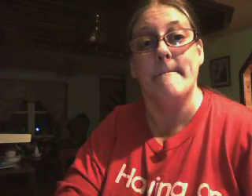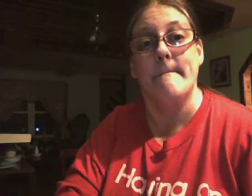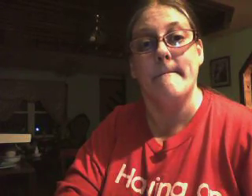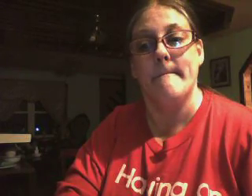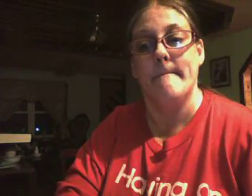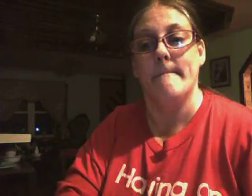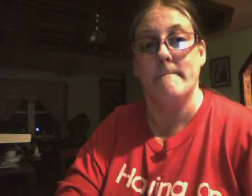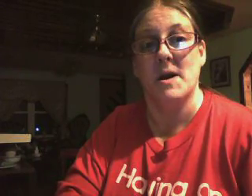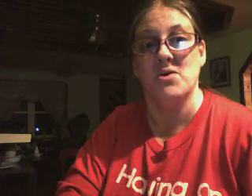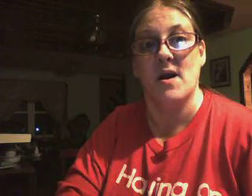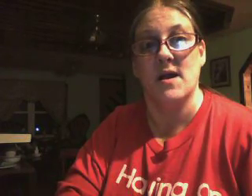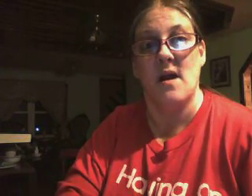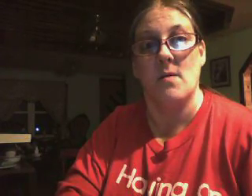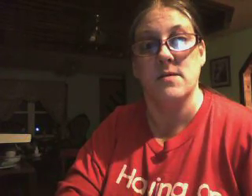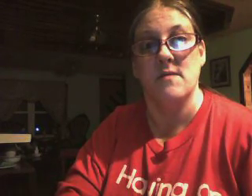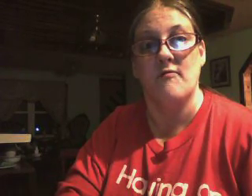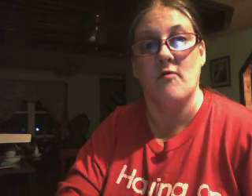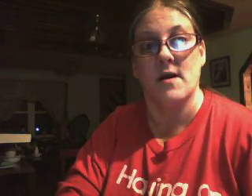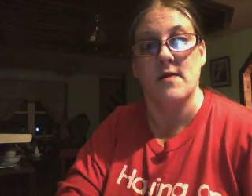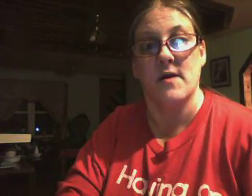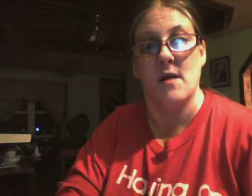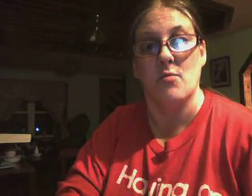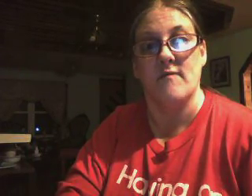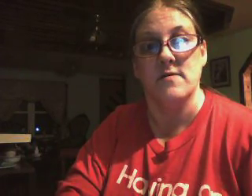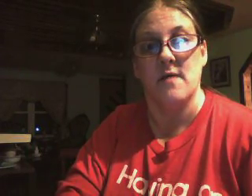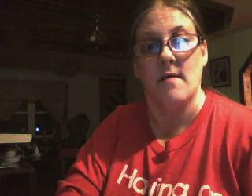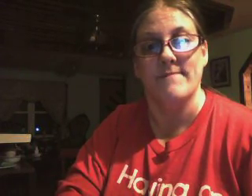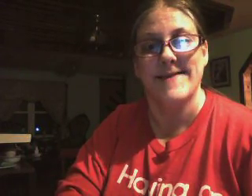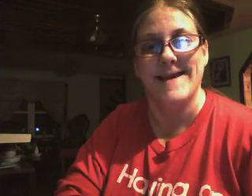till next time. Make sure I get it all said before I cut the camera off this time.